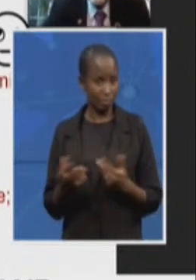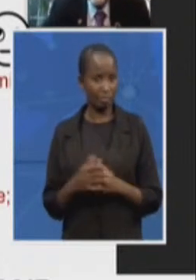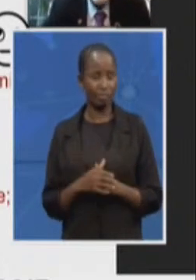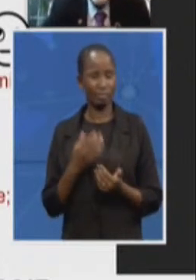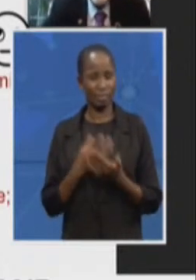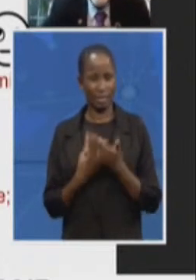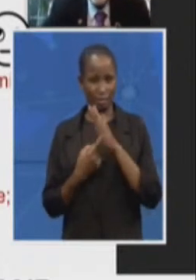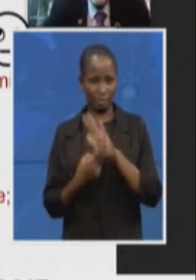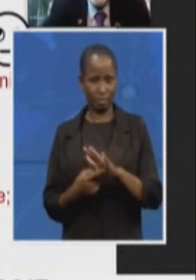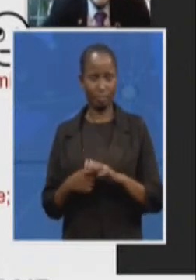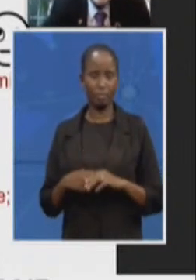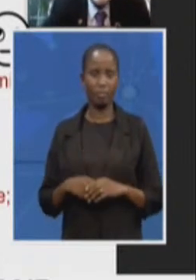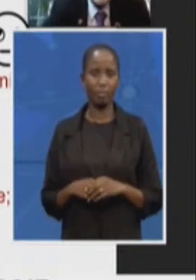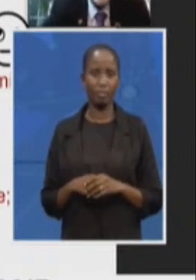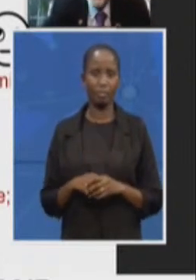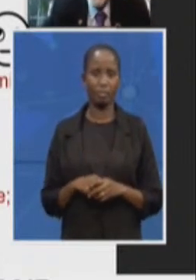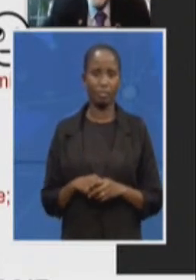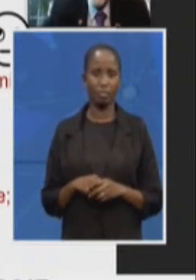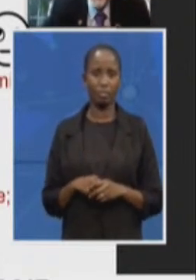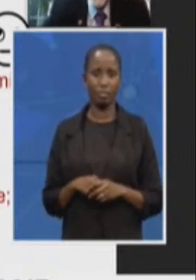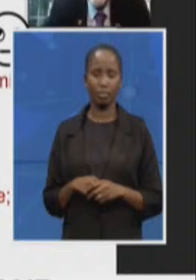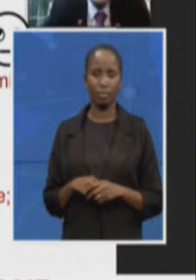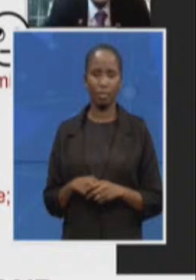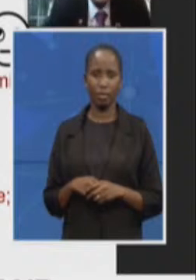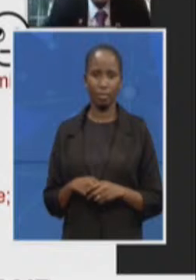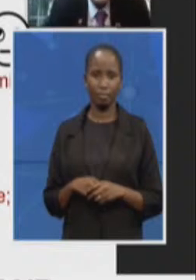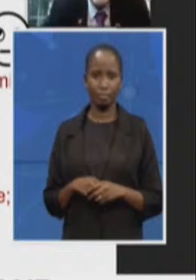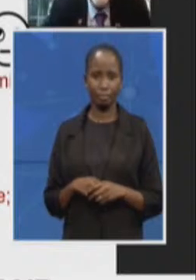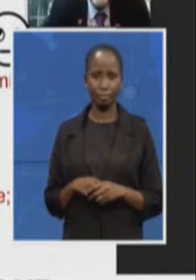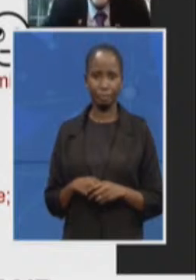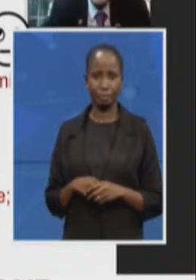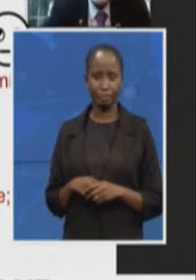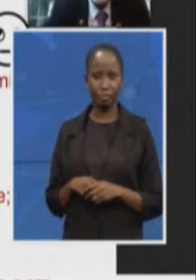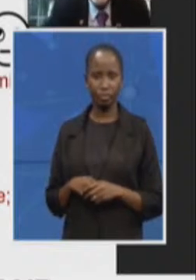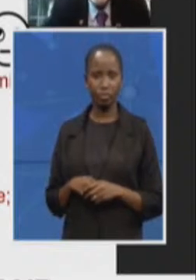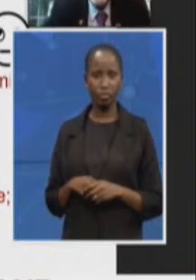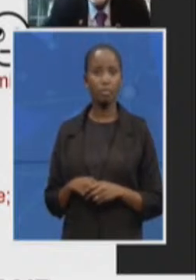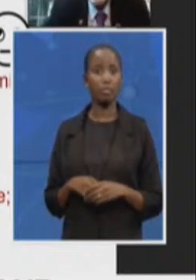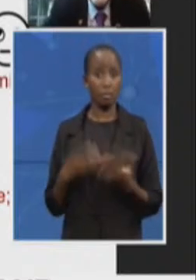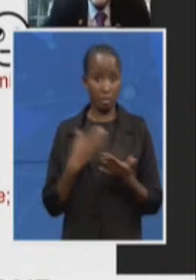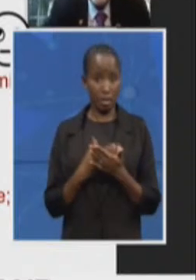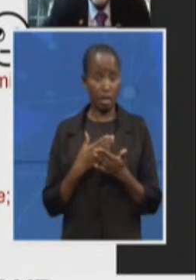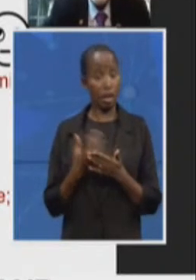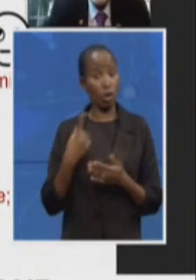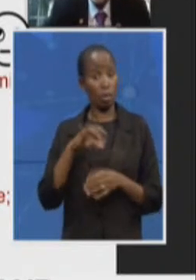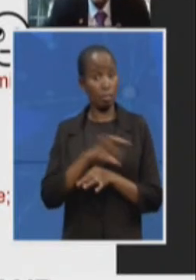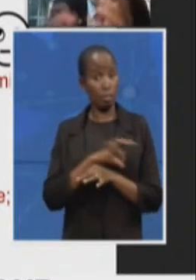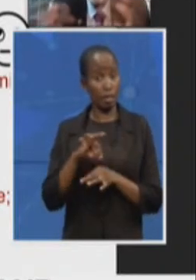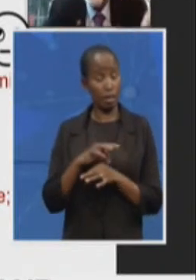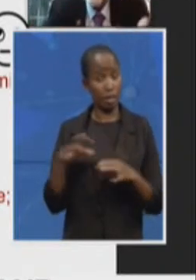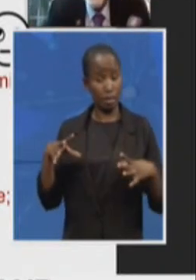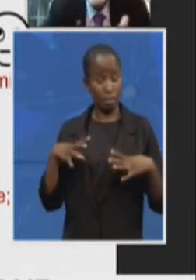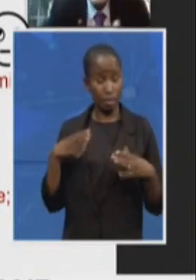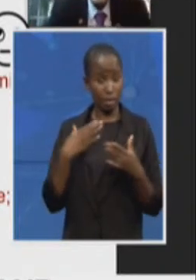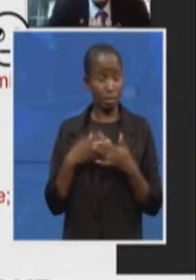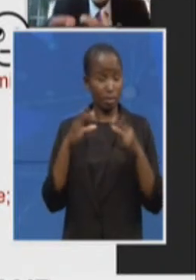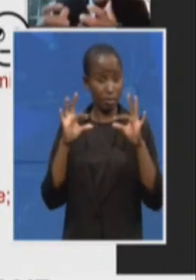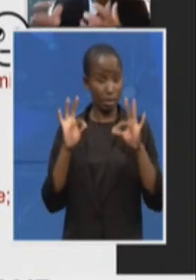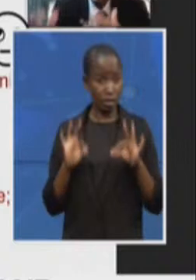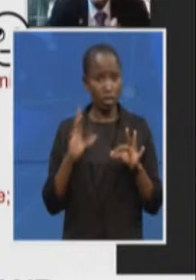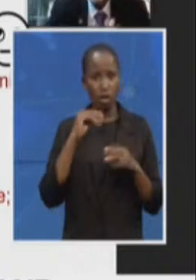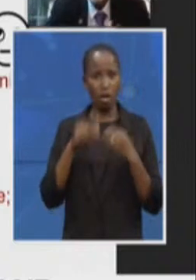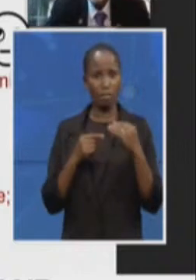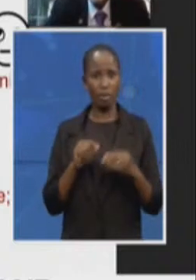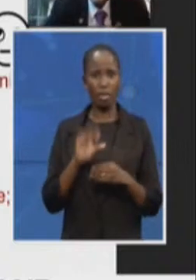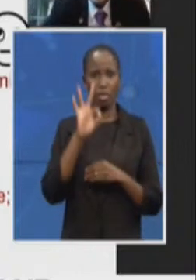current diagnostics going to be effective? Well, it's picked up on at least 2 of the 3 genes in the Thermo Fisher kit, so we expect